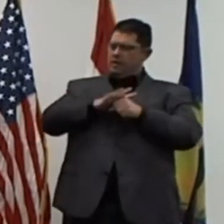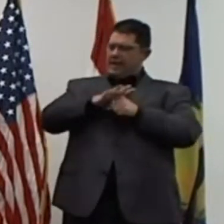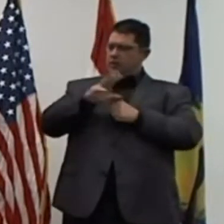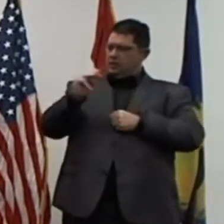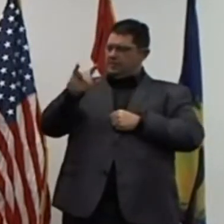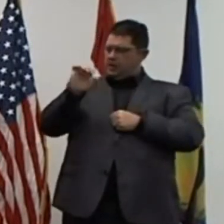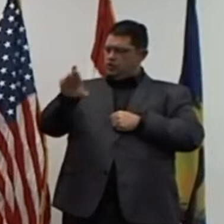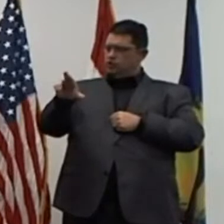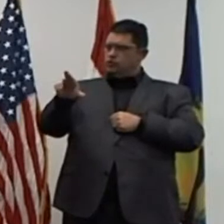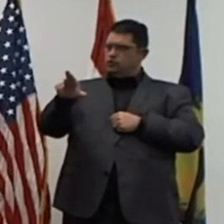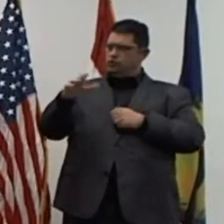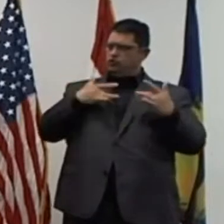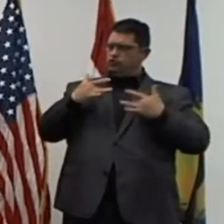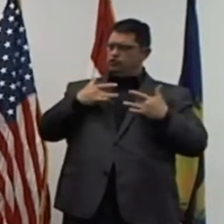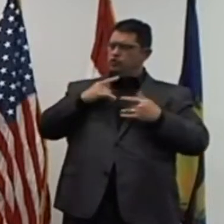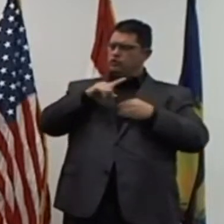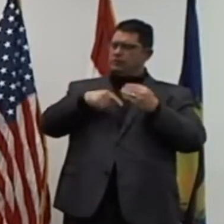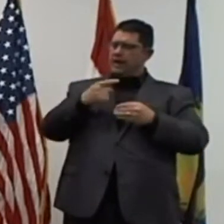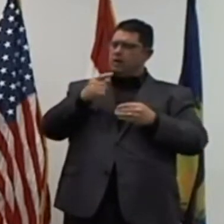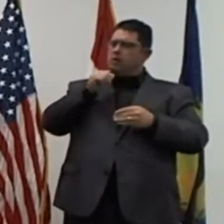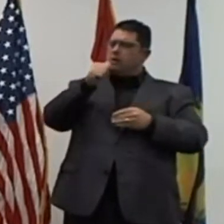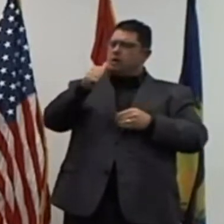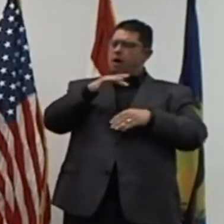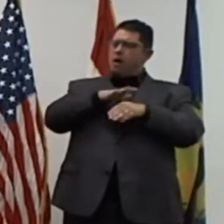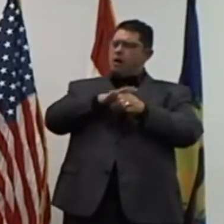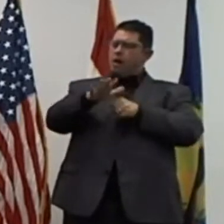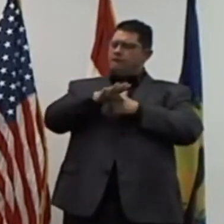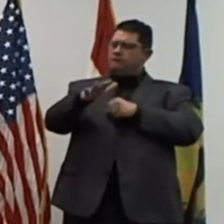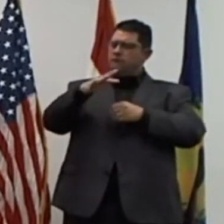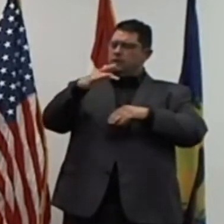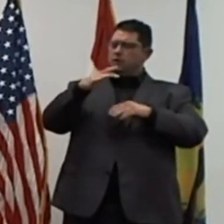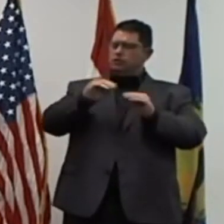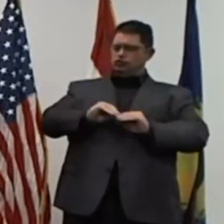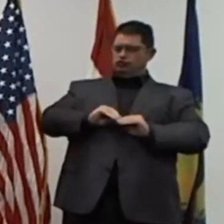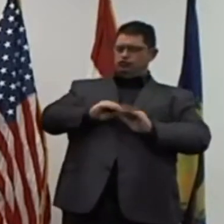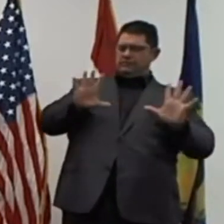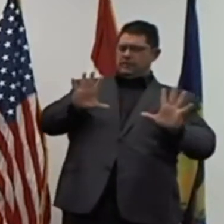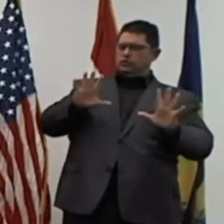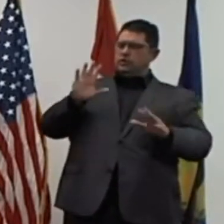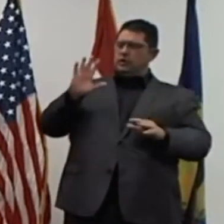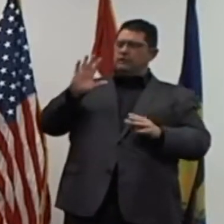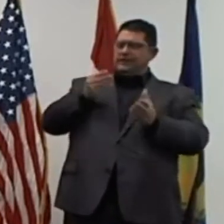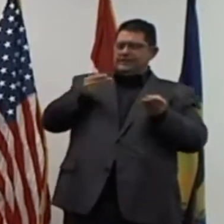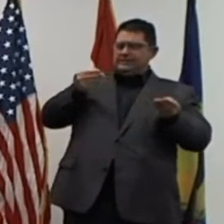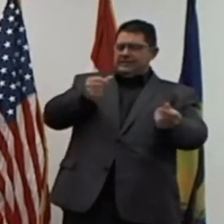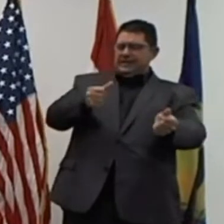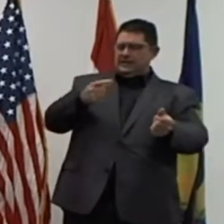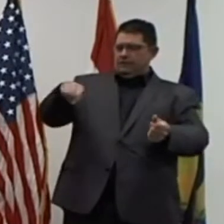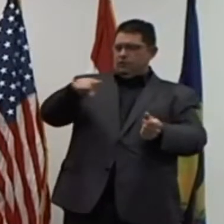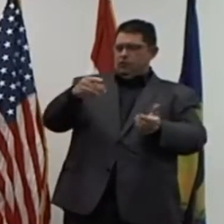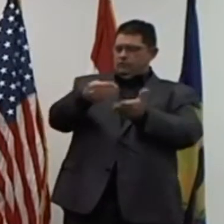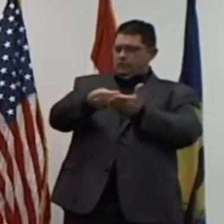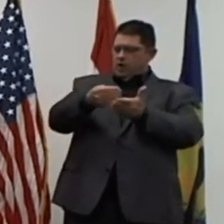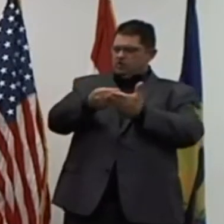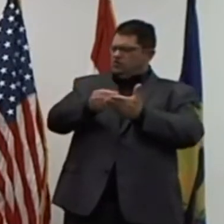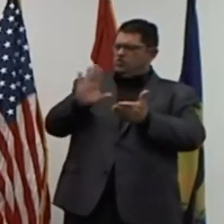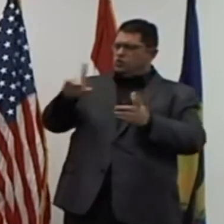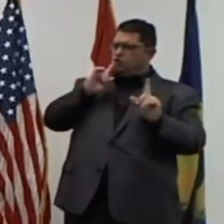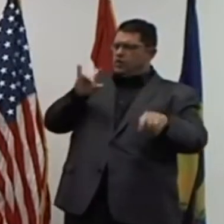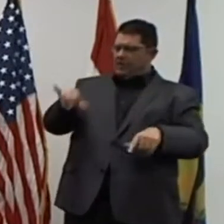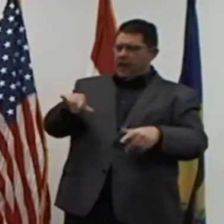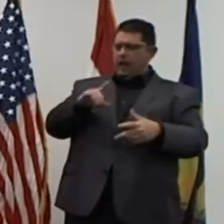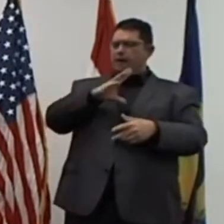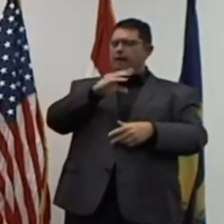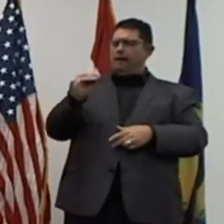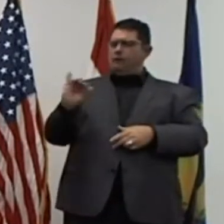concerns about not enough transparency in the spending of those federal funds. Wanted to get your reaction to that, and also on those